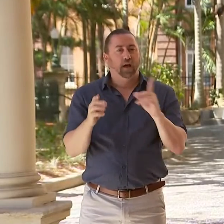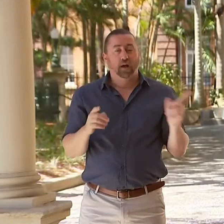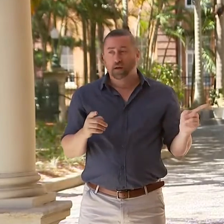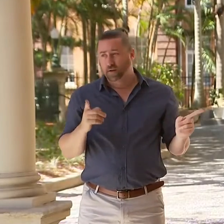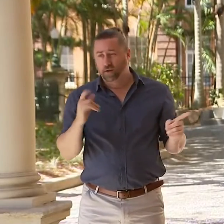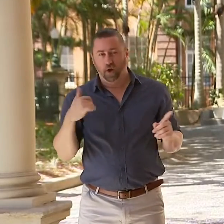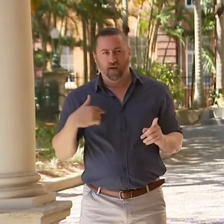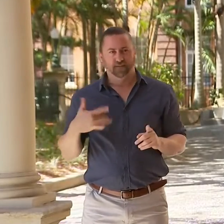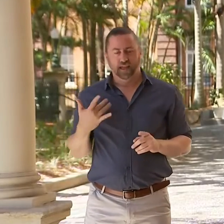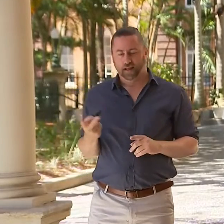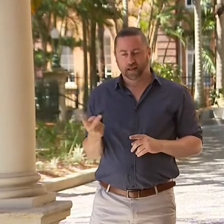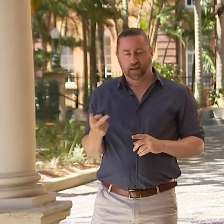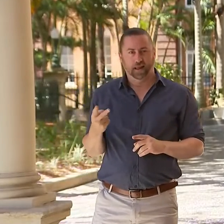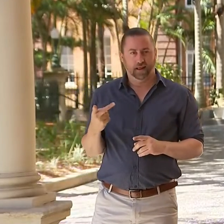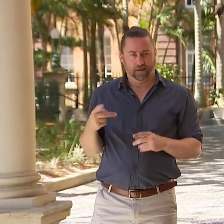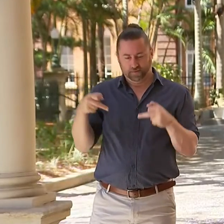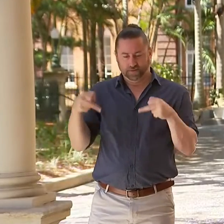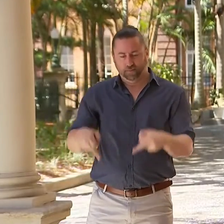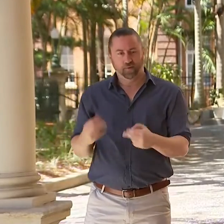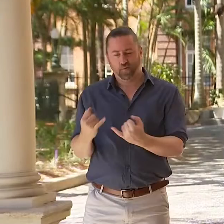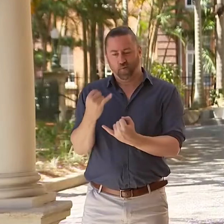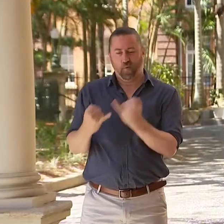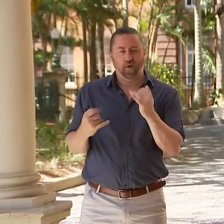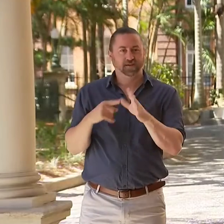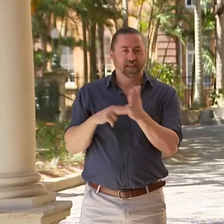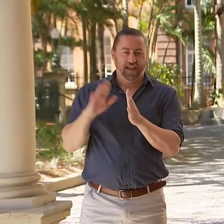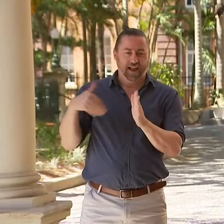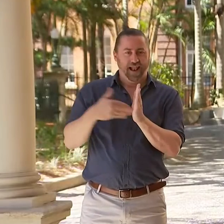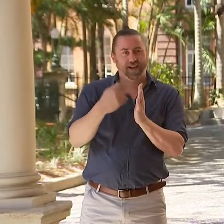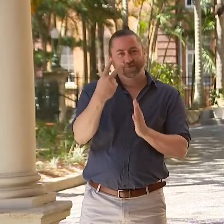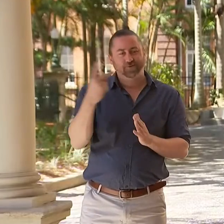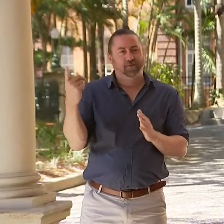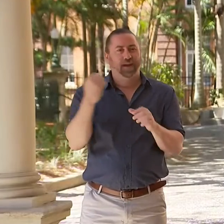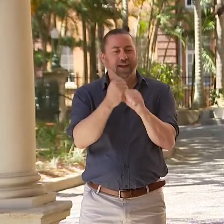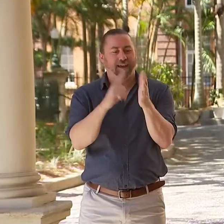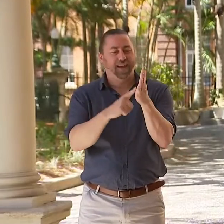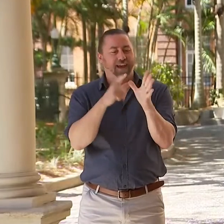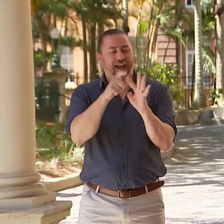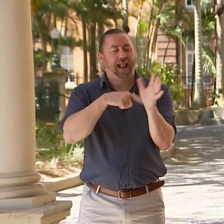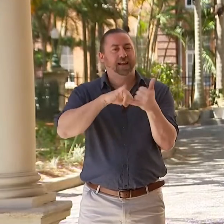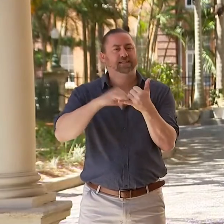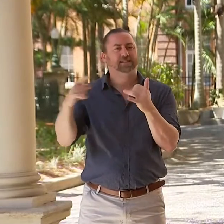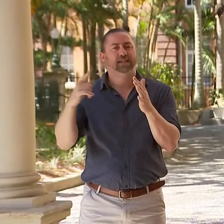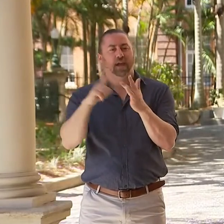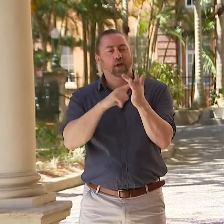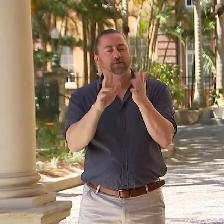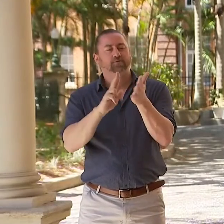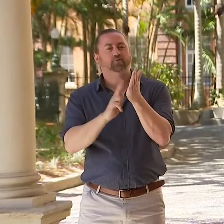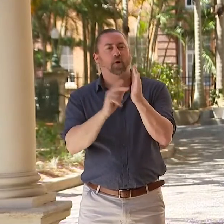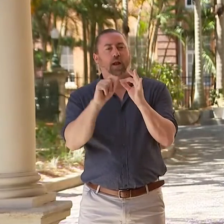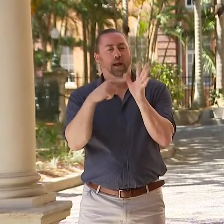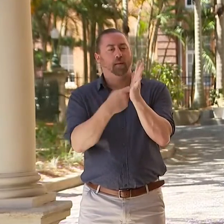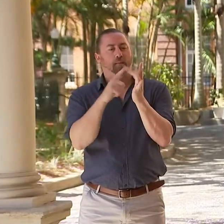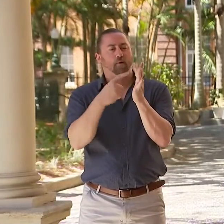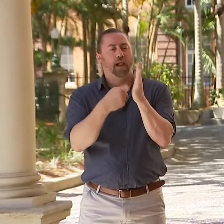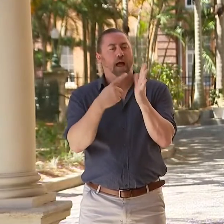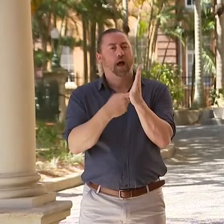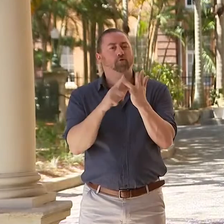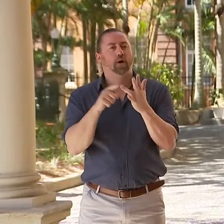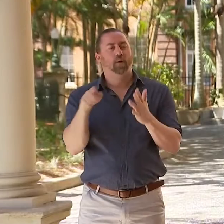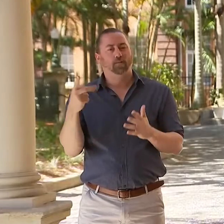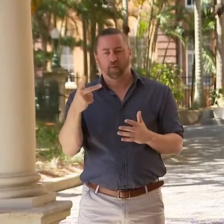stronger views than their predecessors. So, we've asked multiple times. Our requests have been